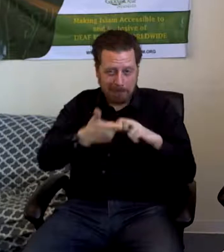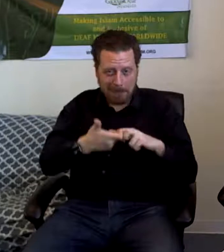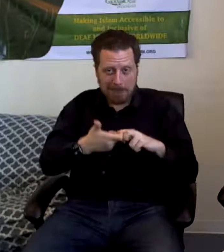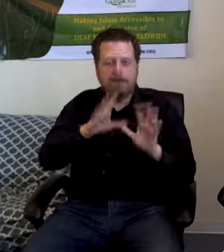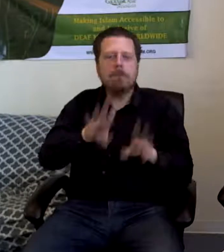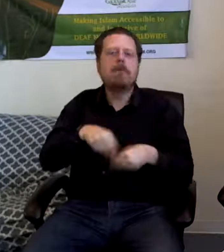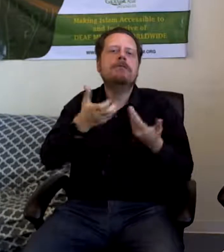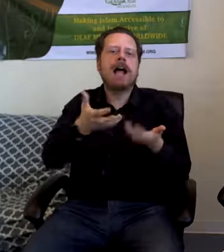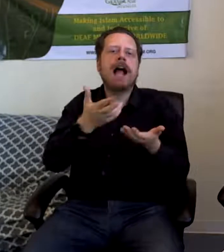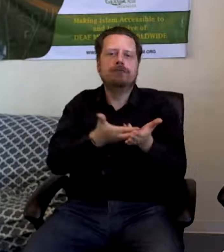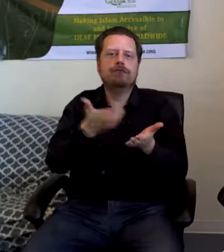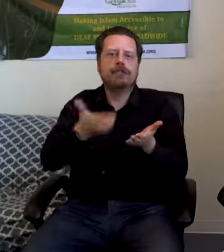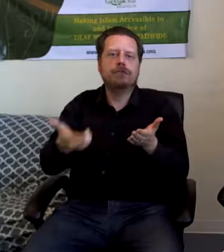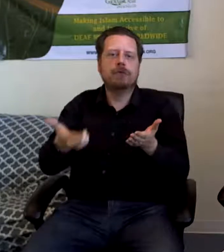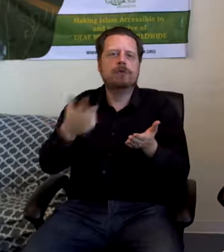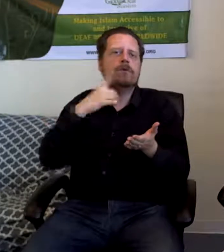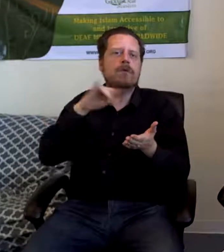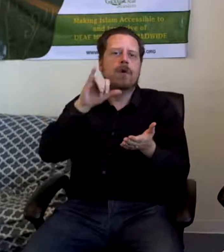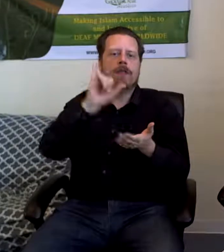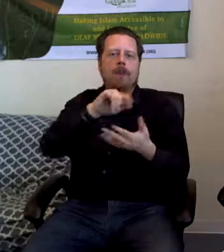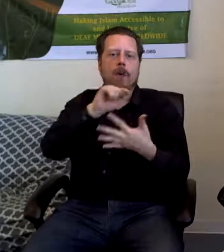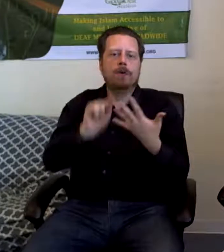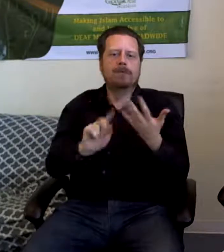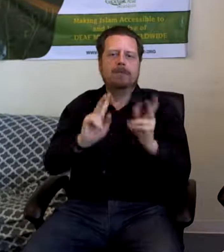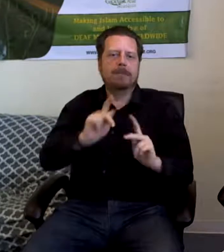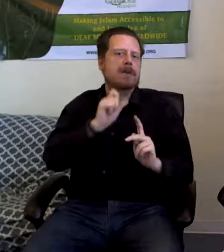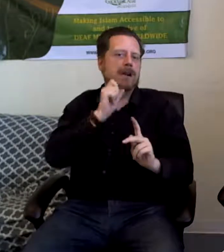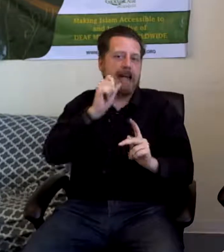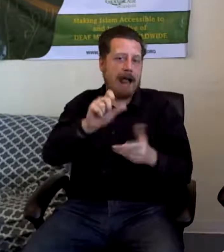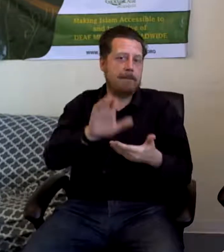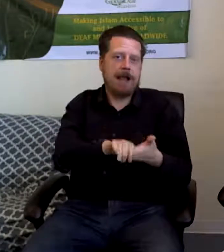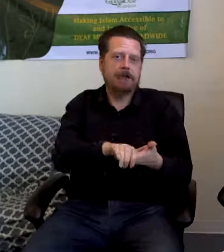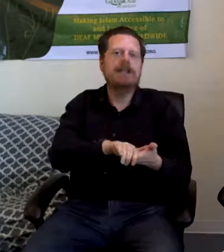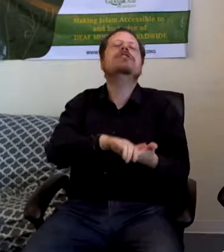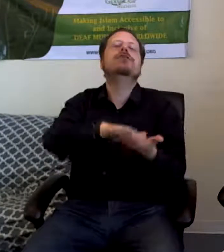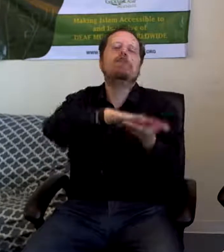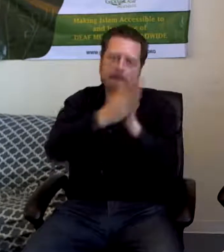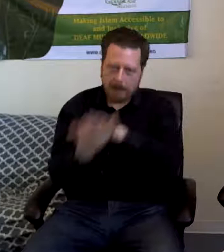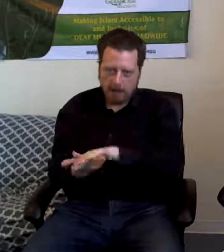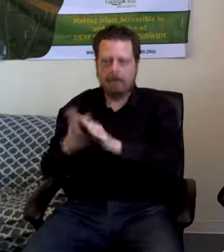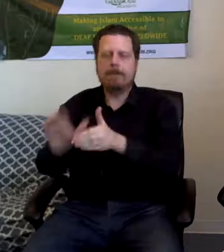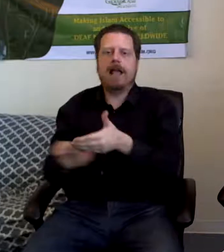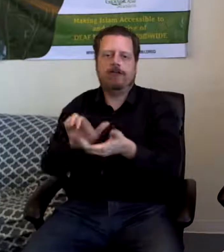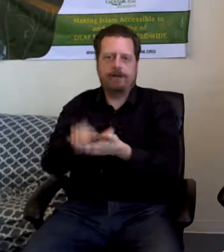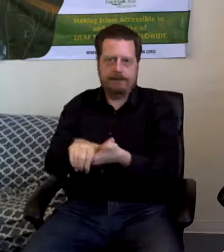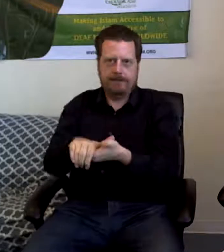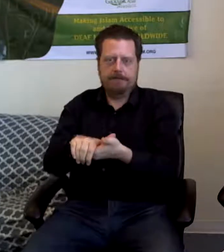provide the resources for the unmarried so that they get married.